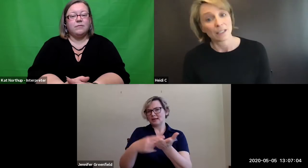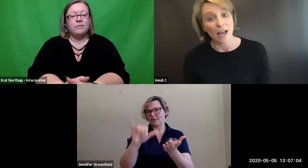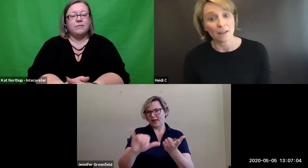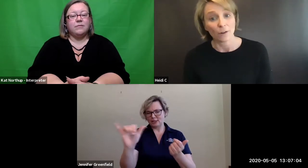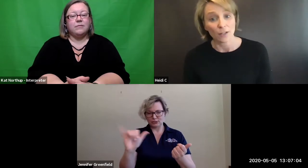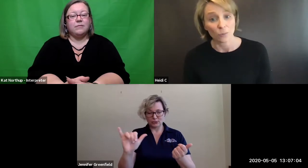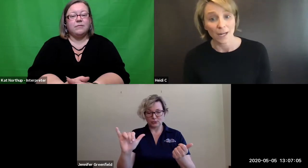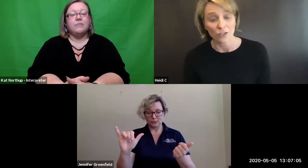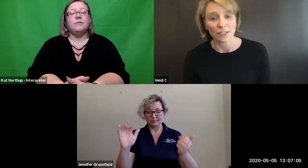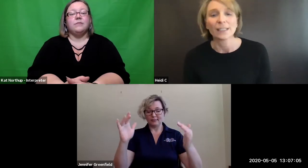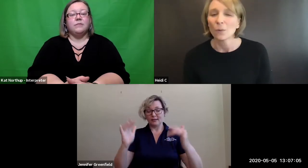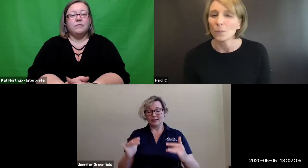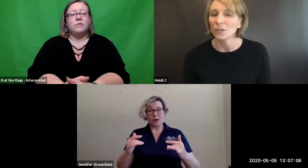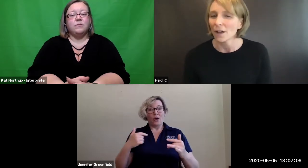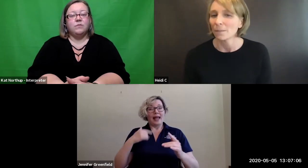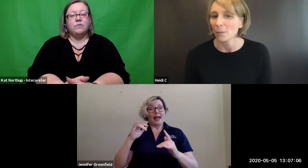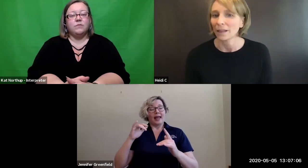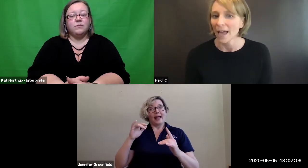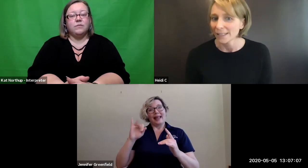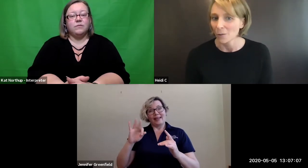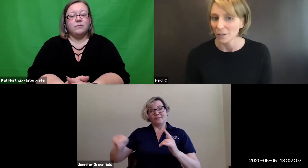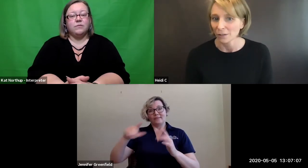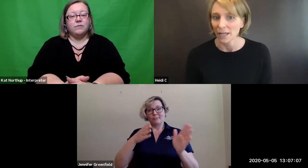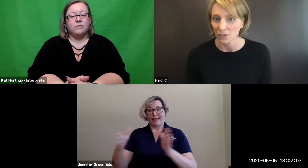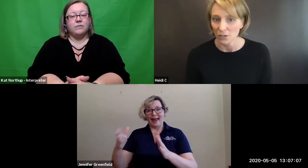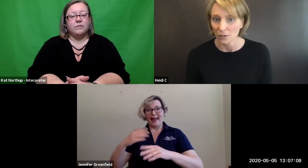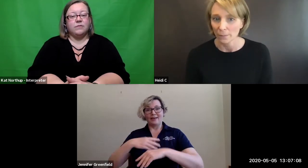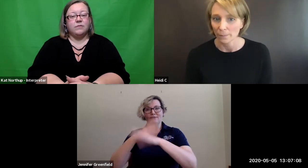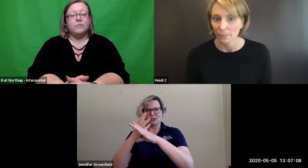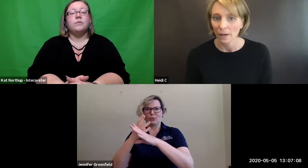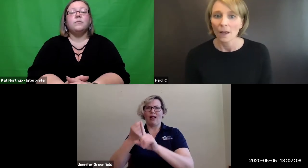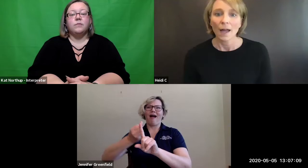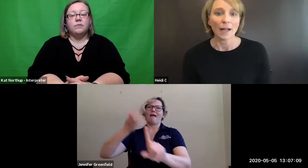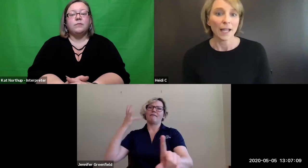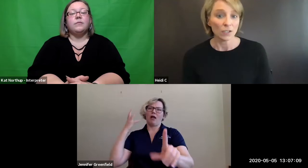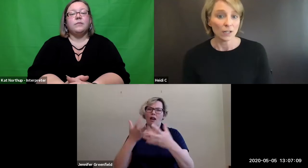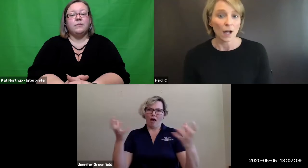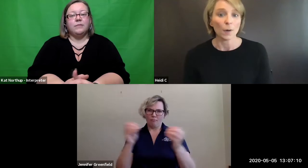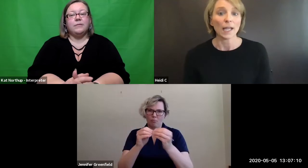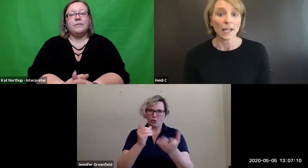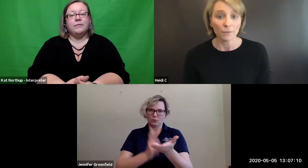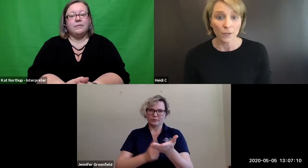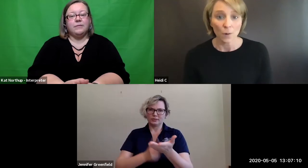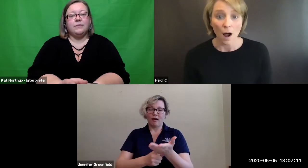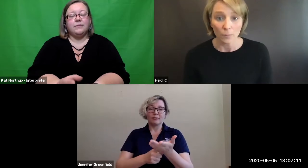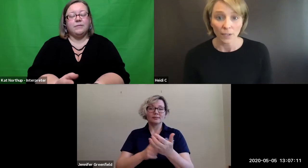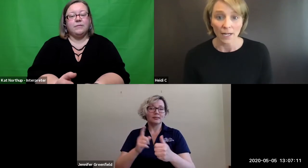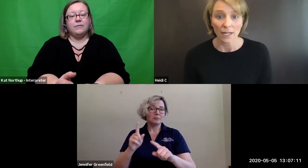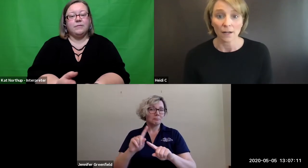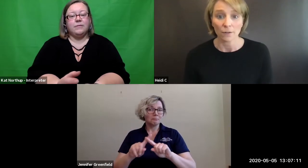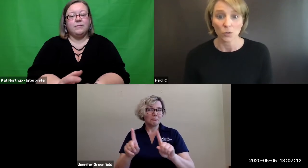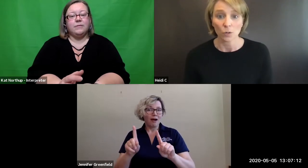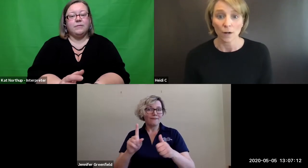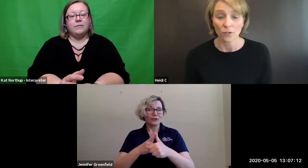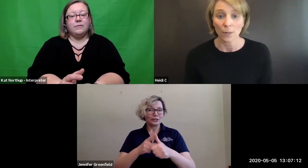and live graduation. So we'll talk about what that's going to look like too. I'd like to know if you are planning